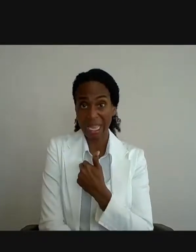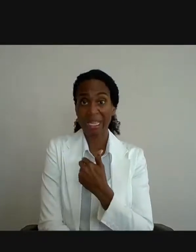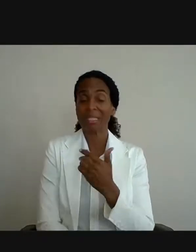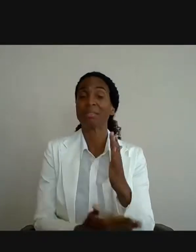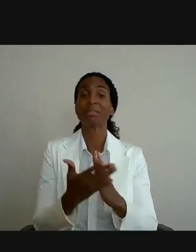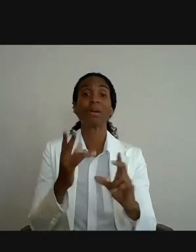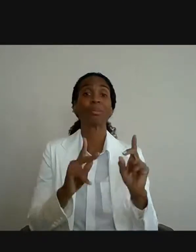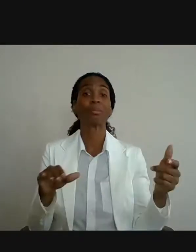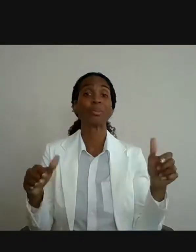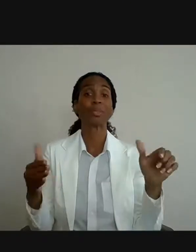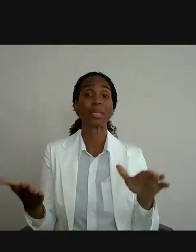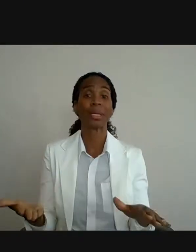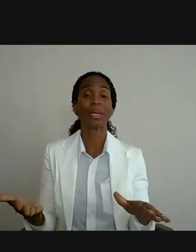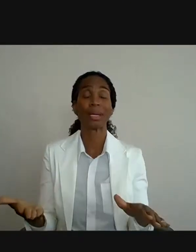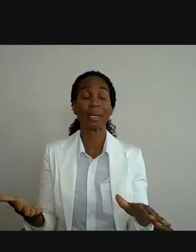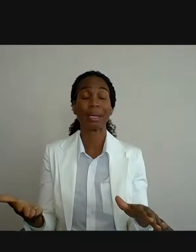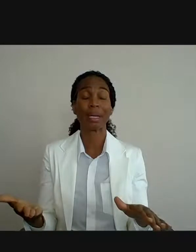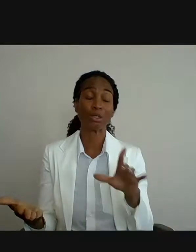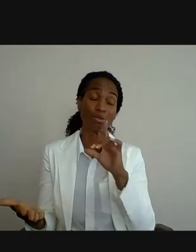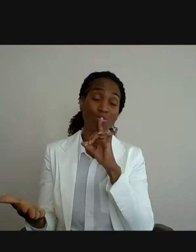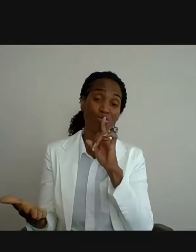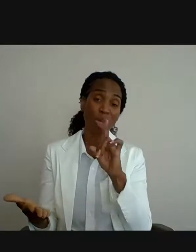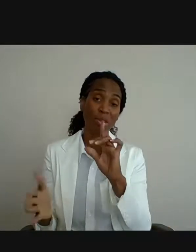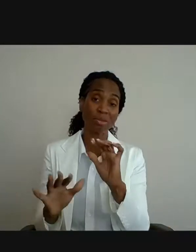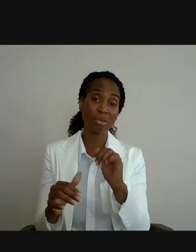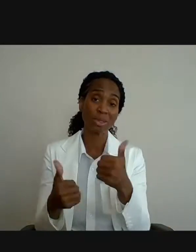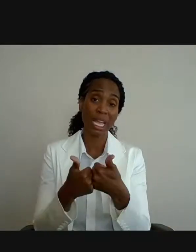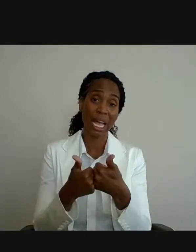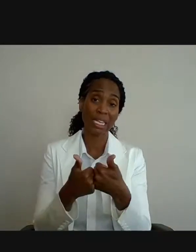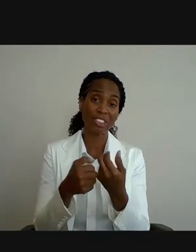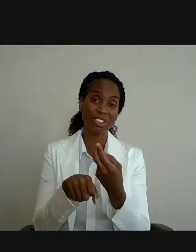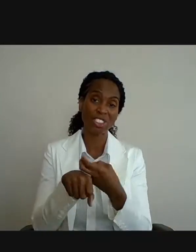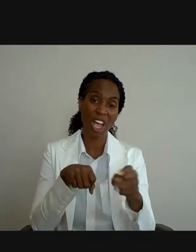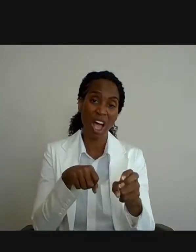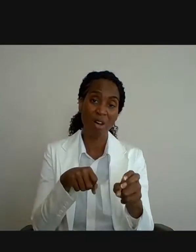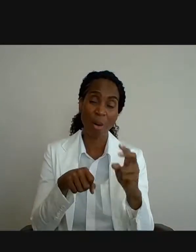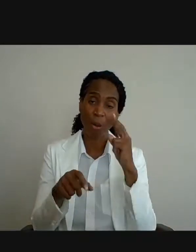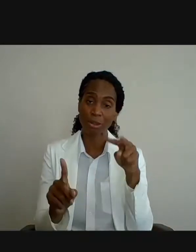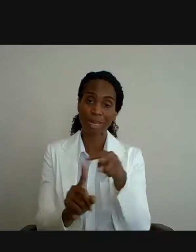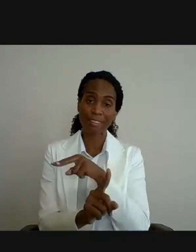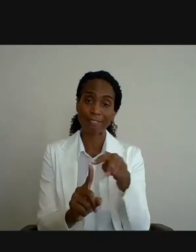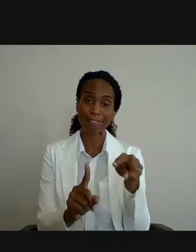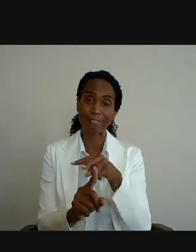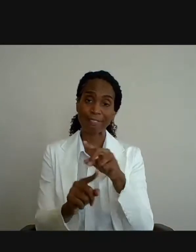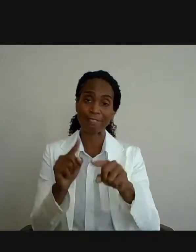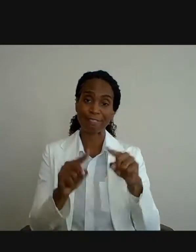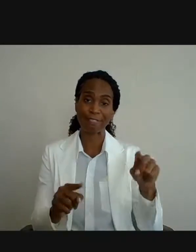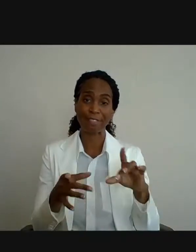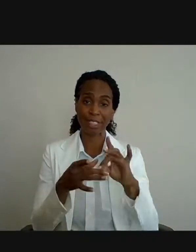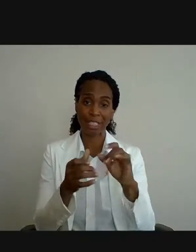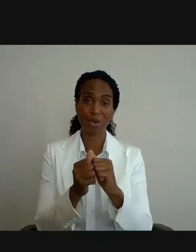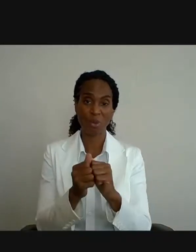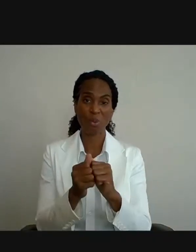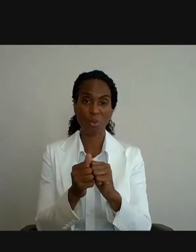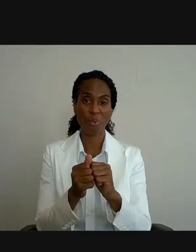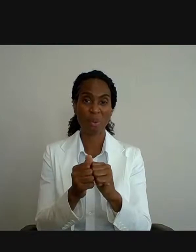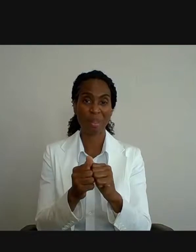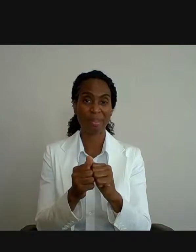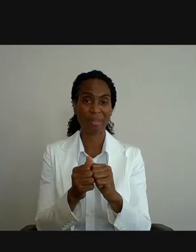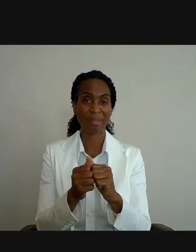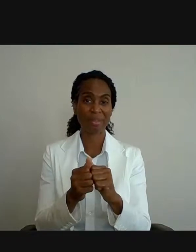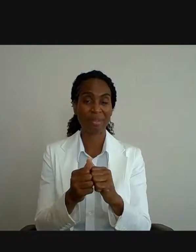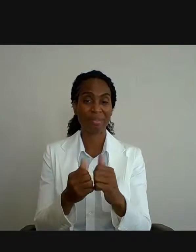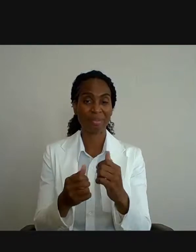have died. And so it's very tough when you have so many different perspectives related to this, and some of them are some very